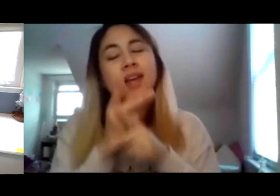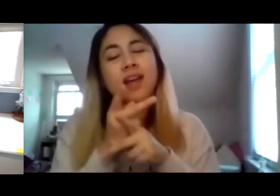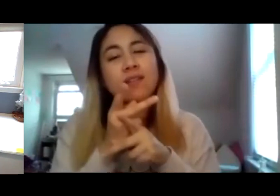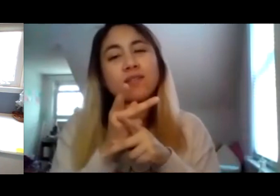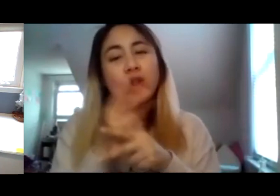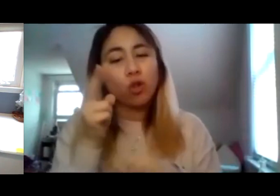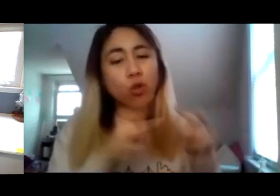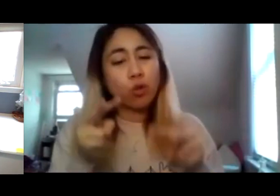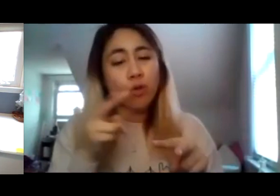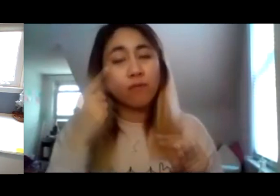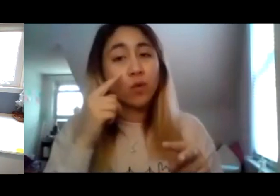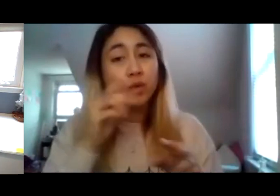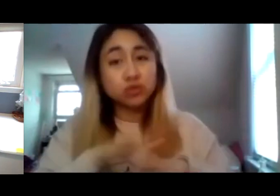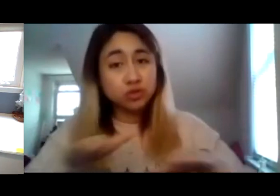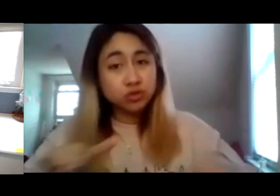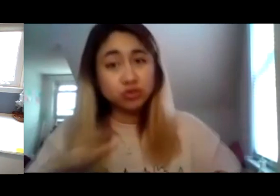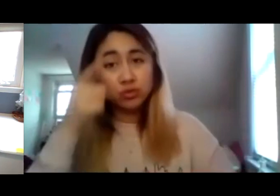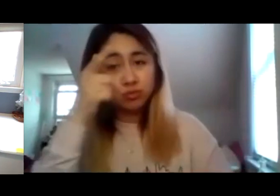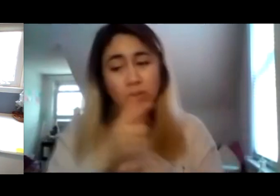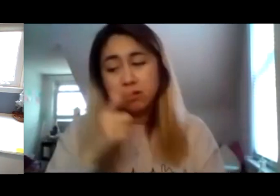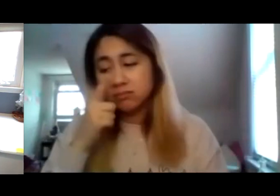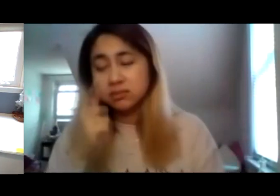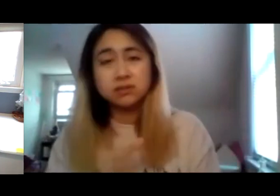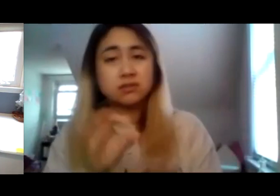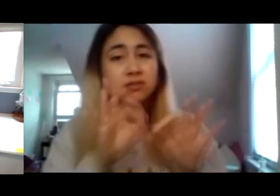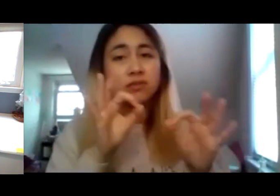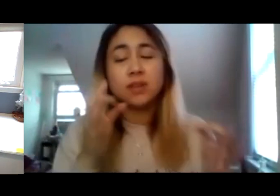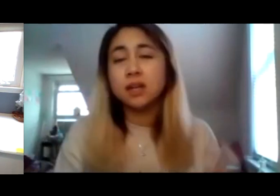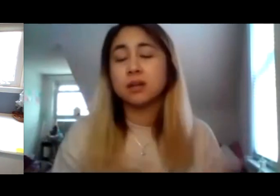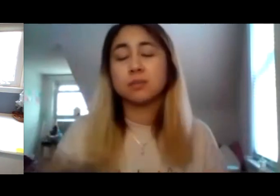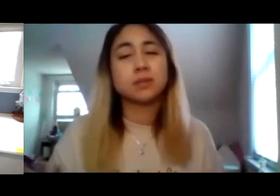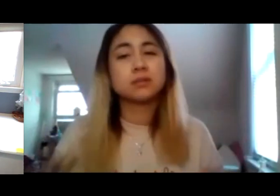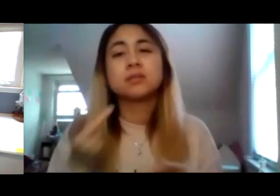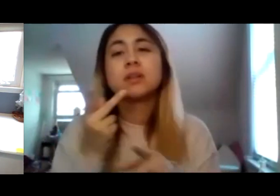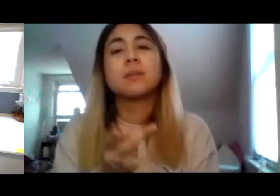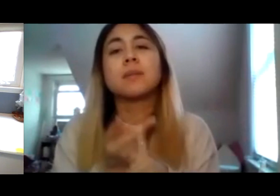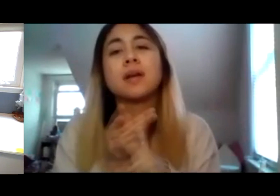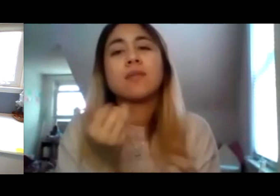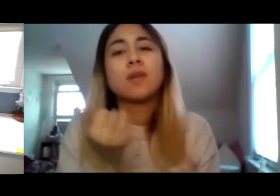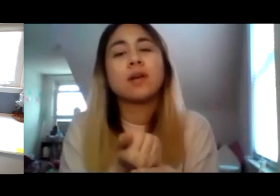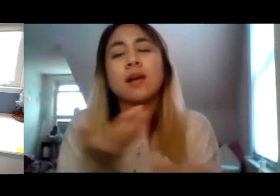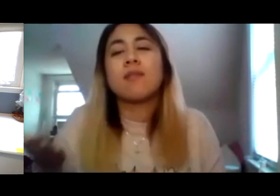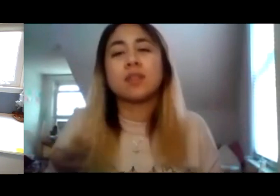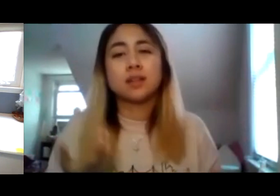your children and your brothers and sisters and your family. Be careful with everything